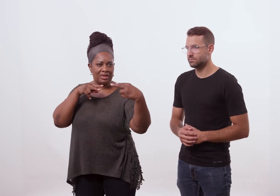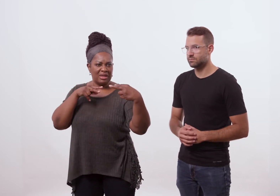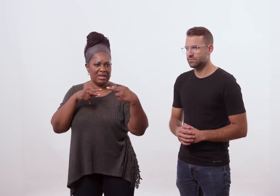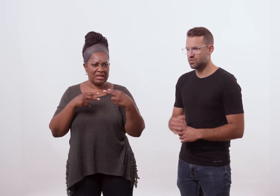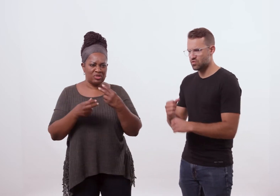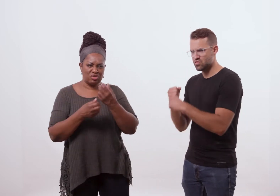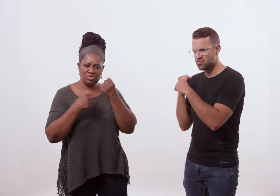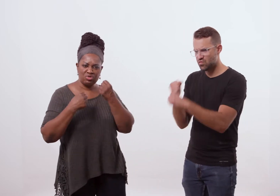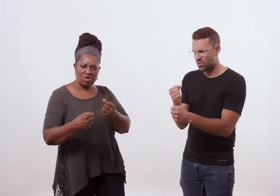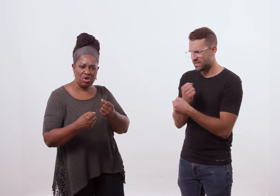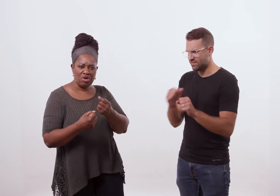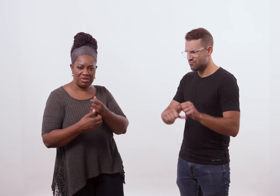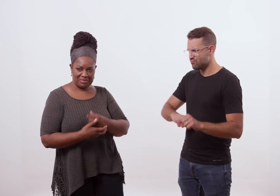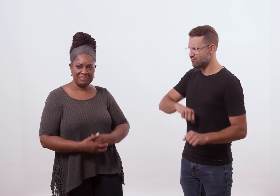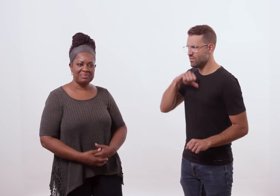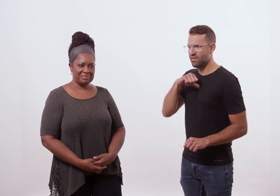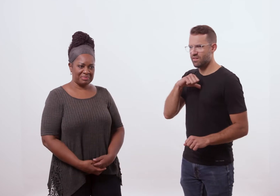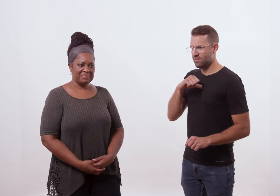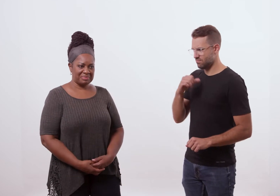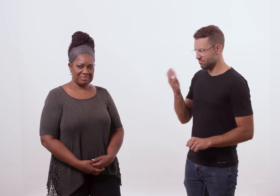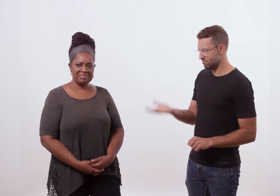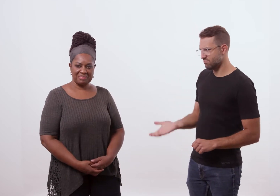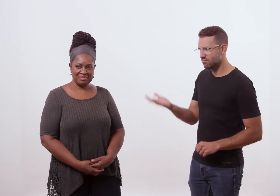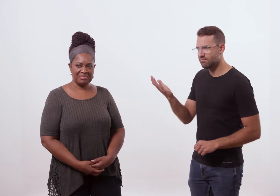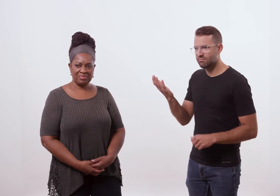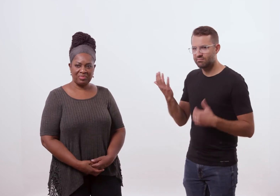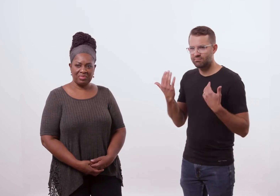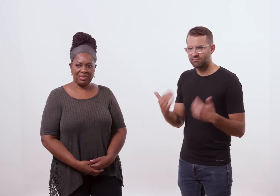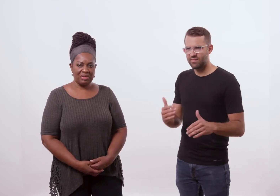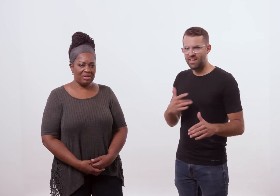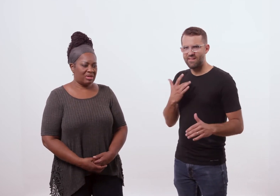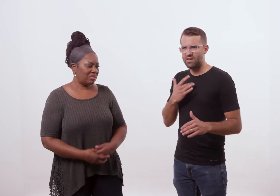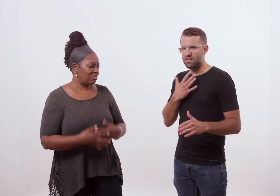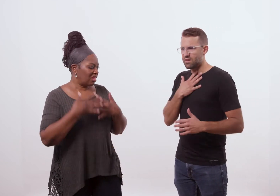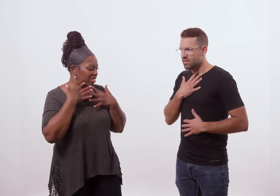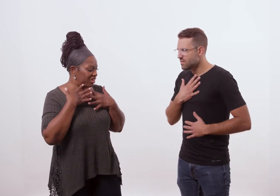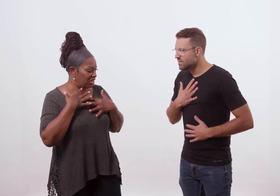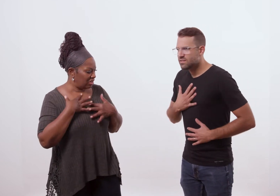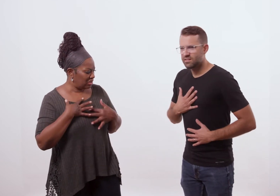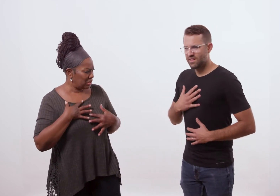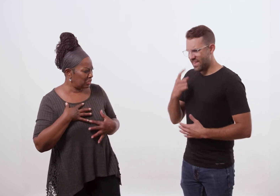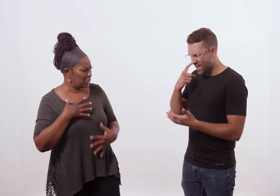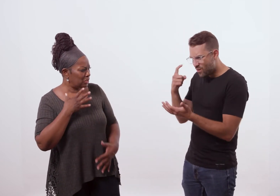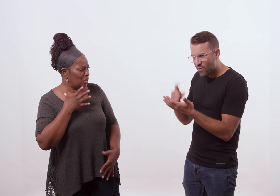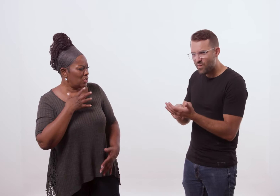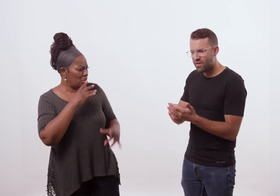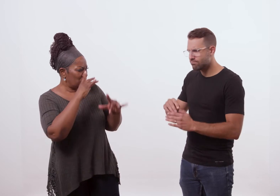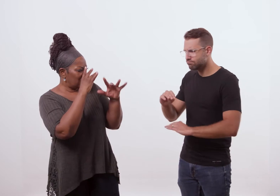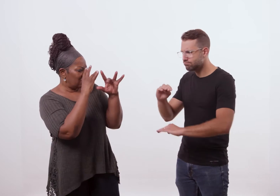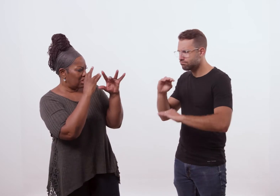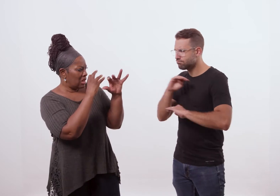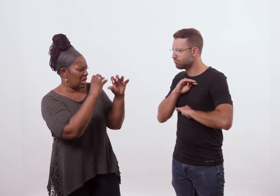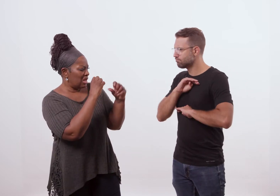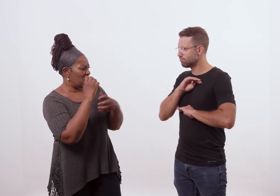proud. The sight of her quenches a thirst I didn't know I felt. Steadfast. The sight of him inflames a hunger I've